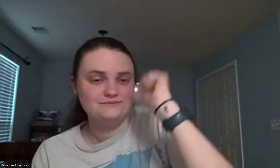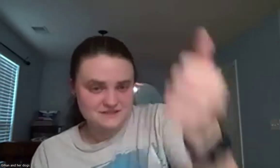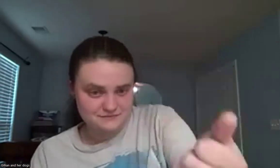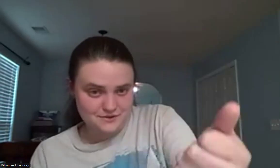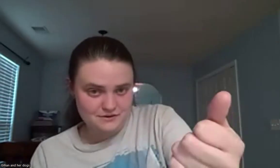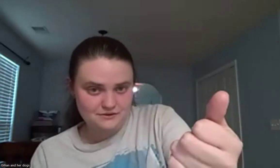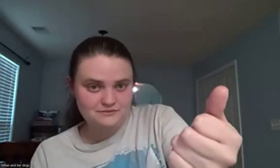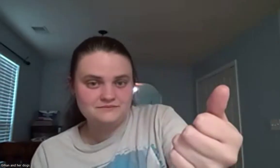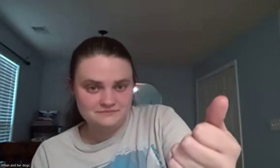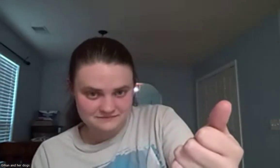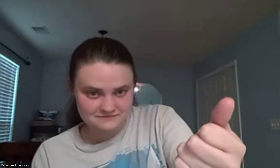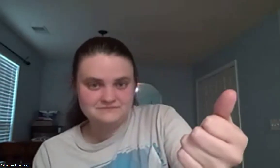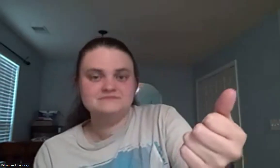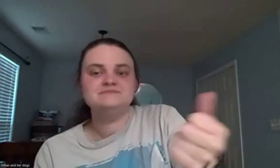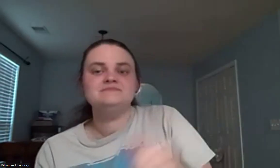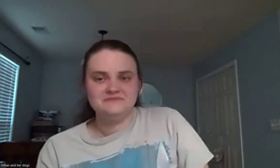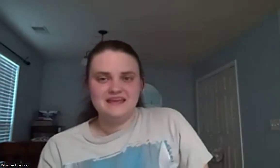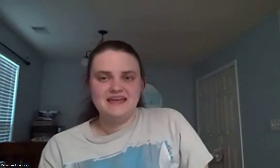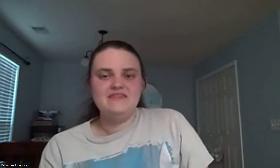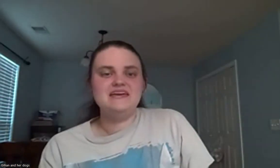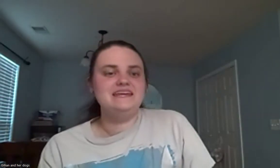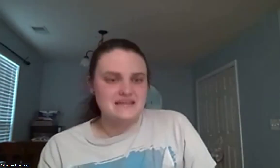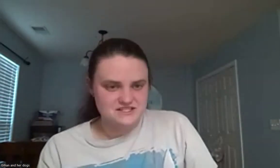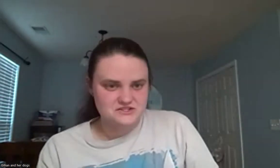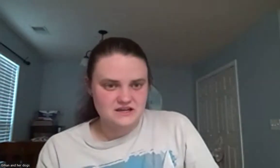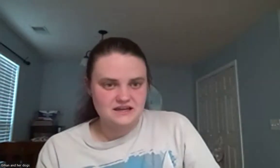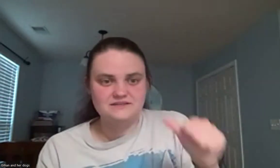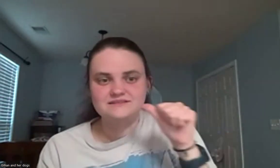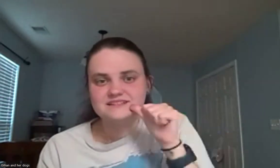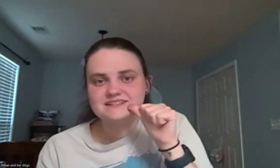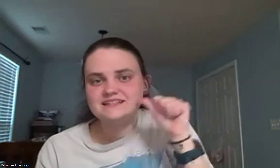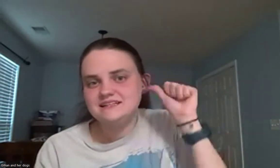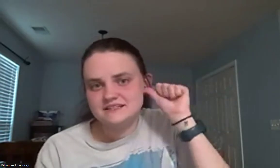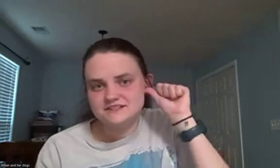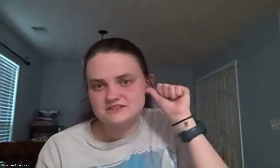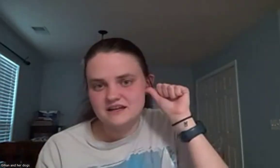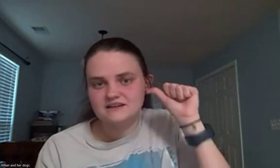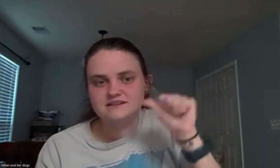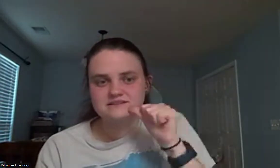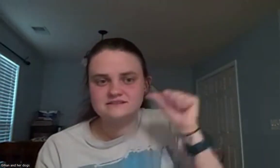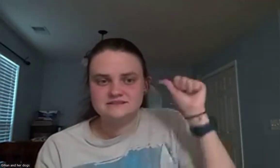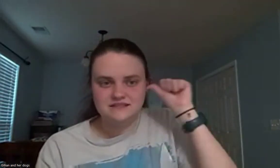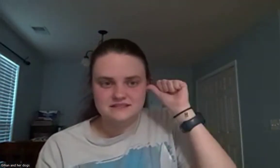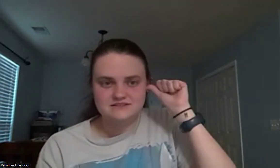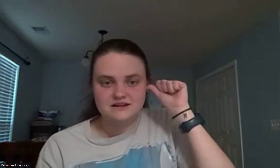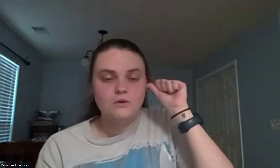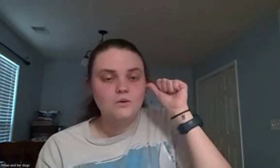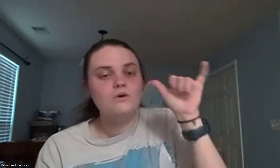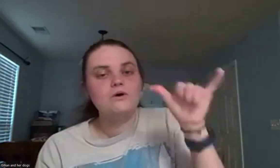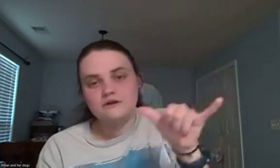tomorrow. And then yesterday. yesterday. Yesterday. Or the